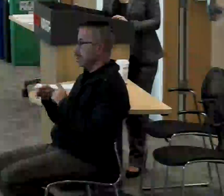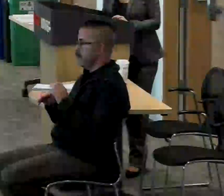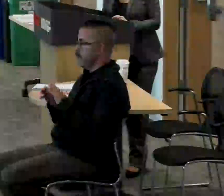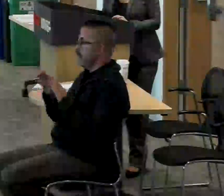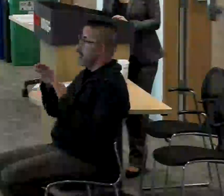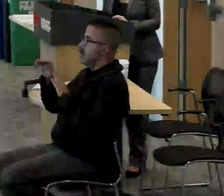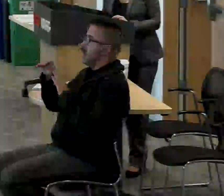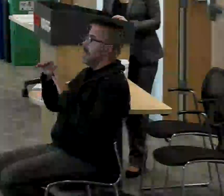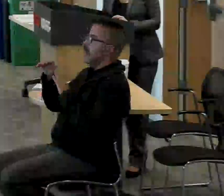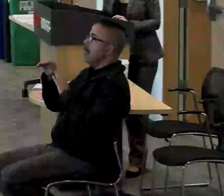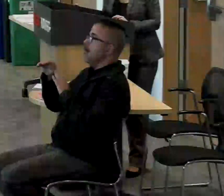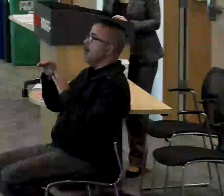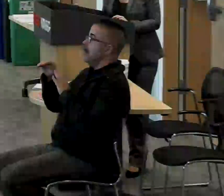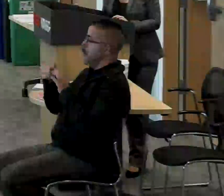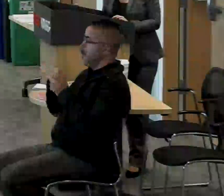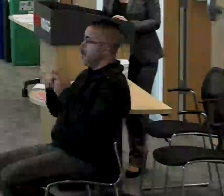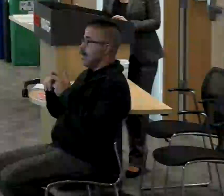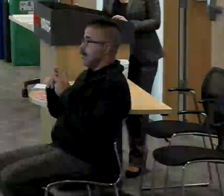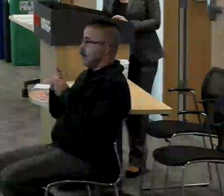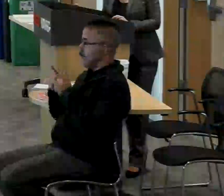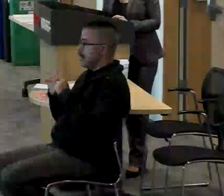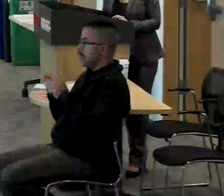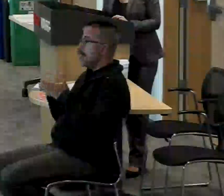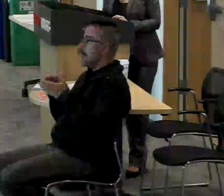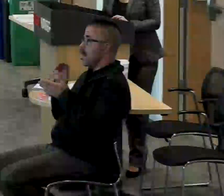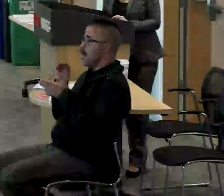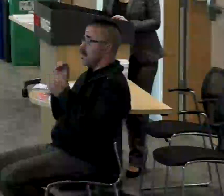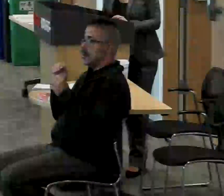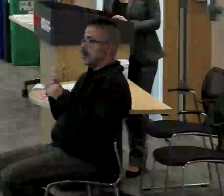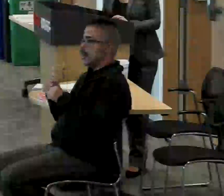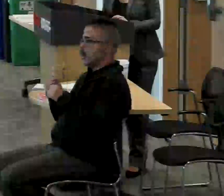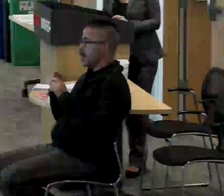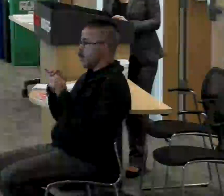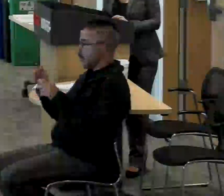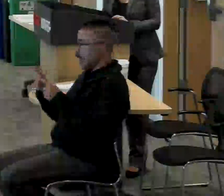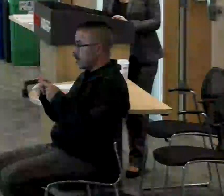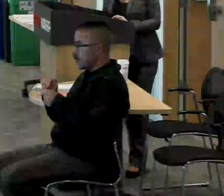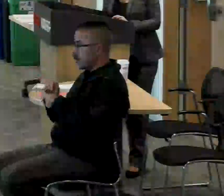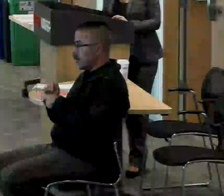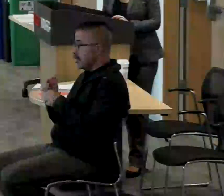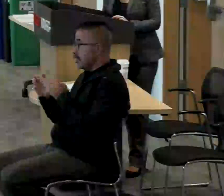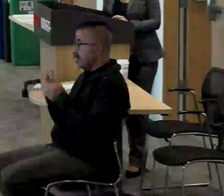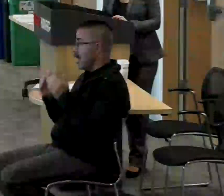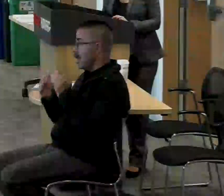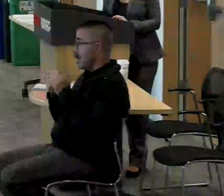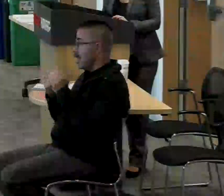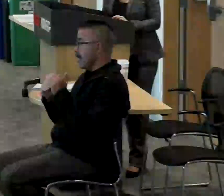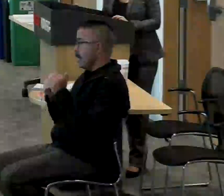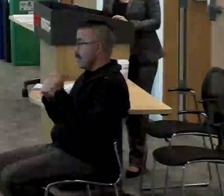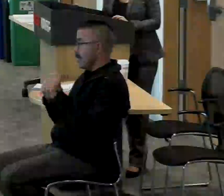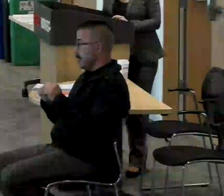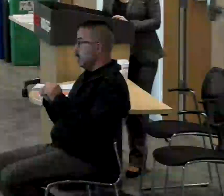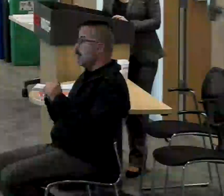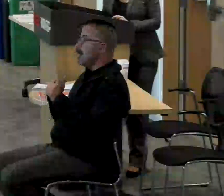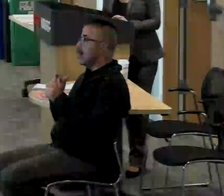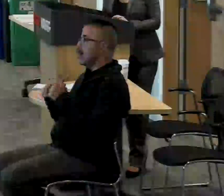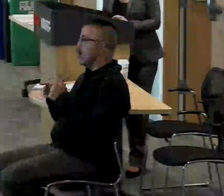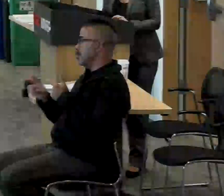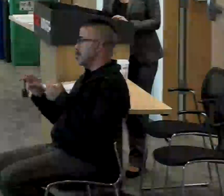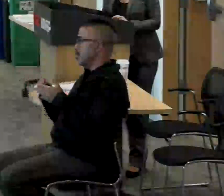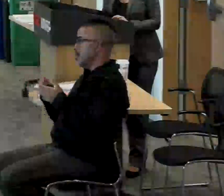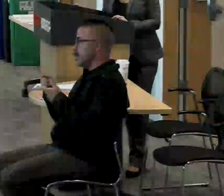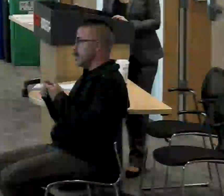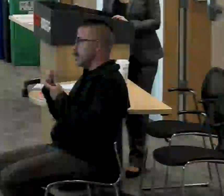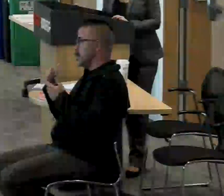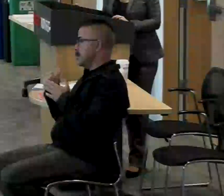adapt, and then they're able to go back to work, maybe in a more limited sense, and put money into this account. So that's